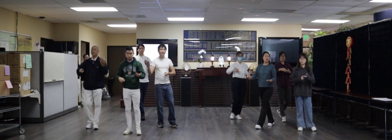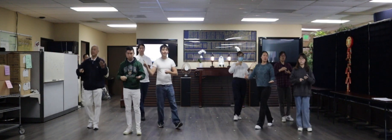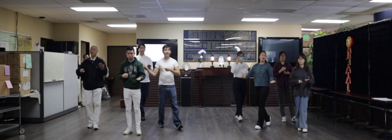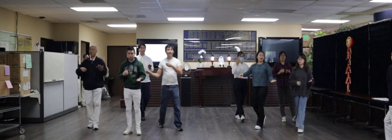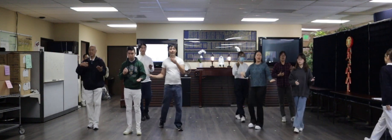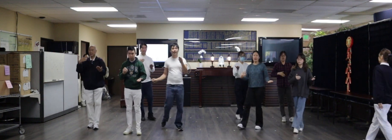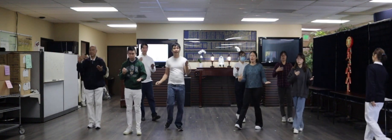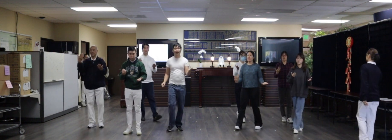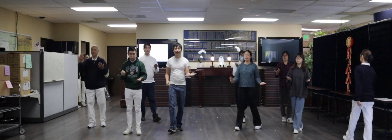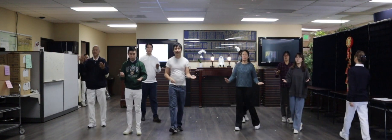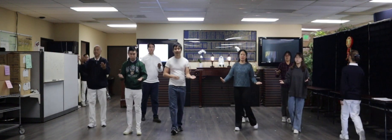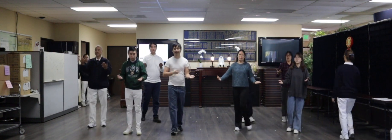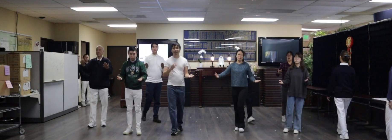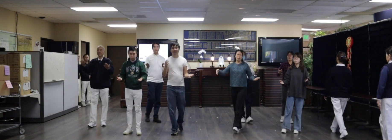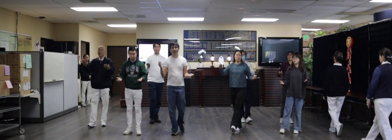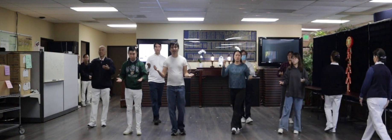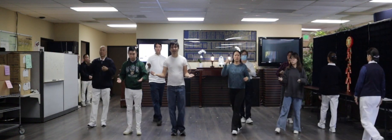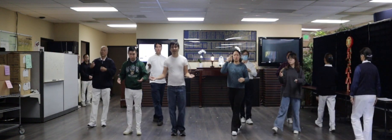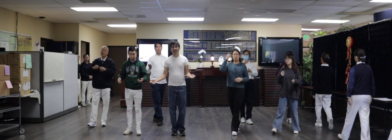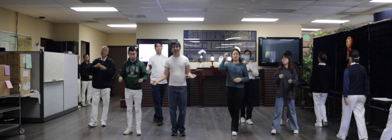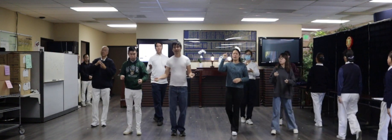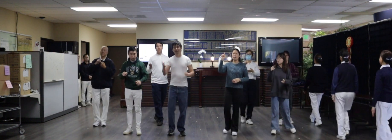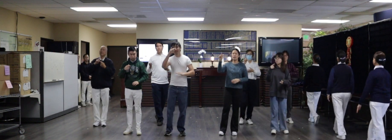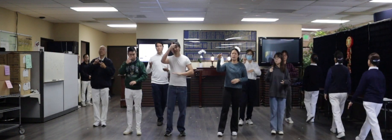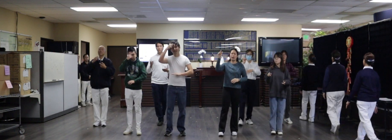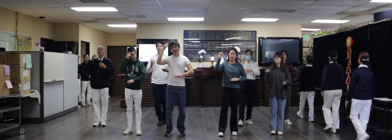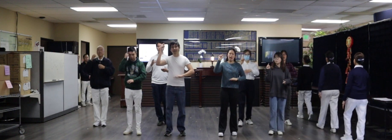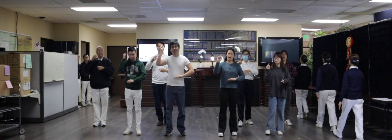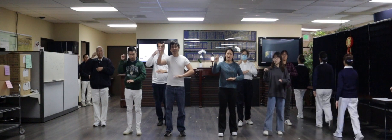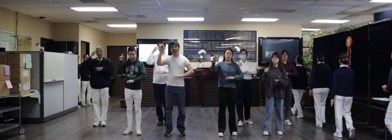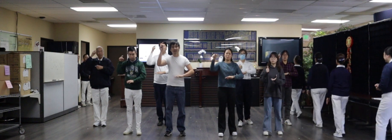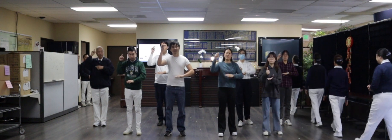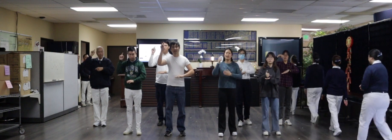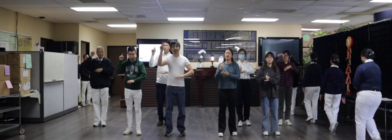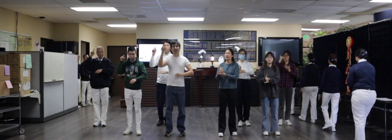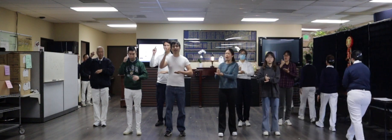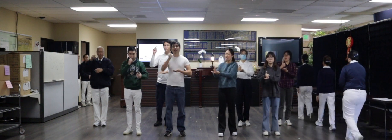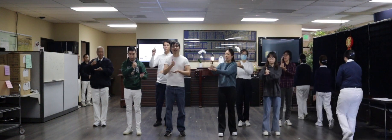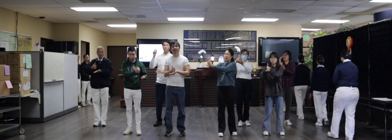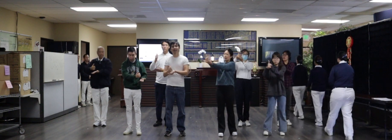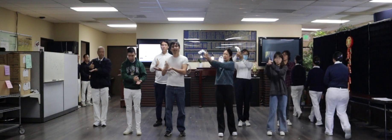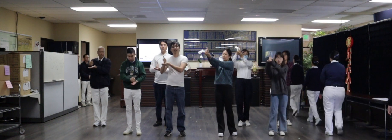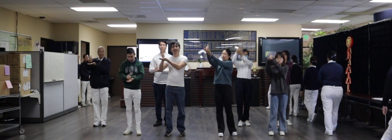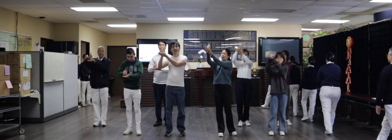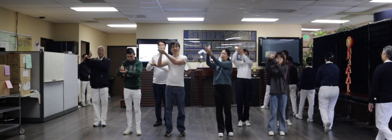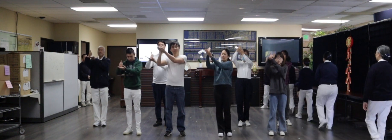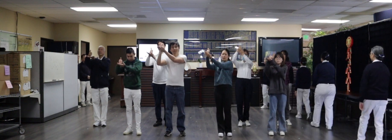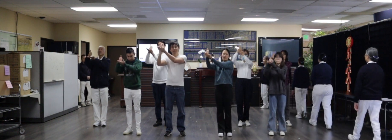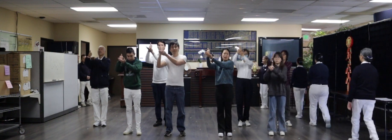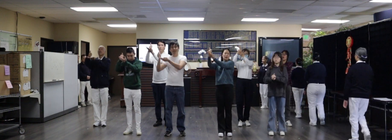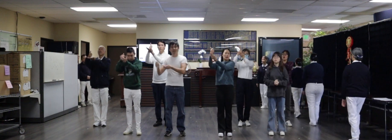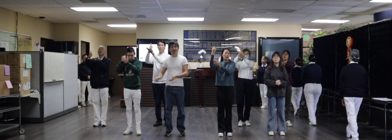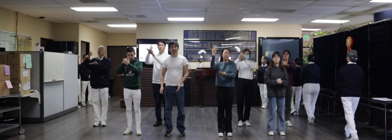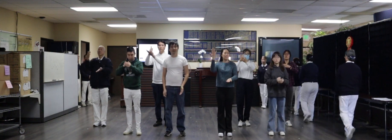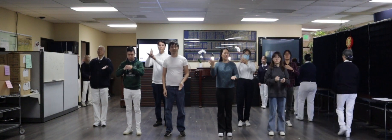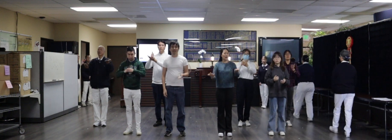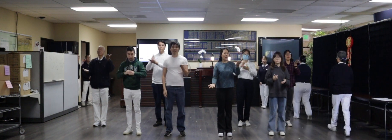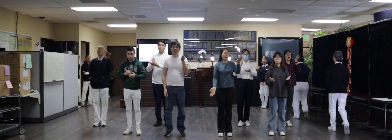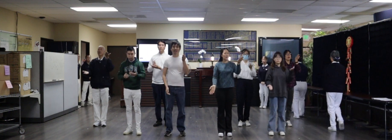your hand Does you need a helping hand? Perhaps